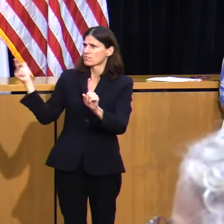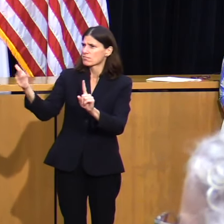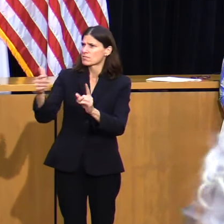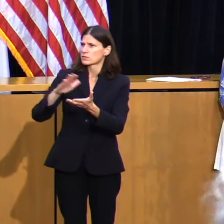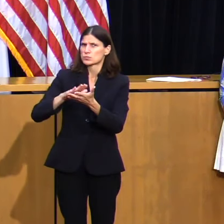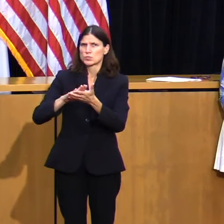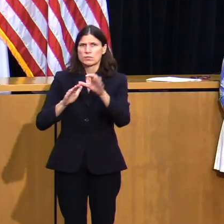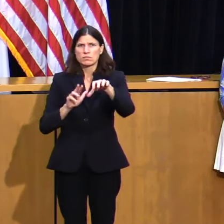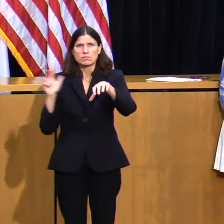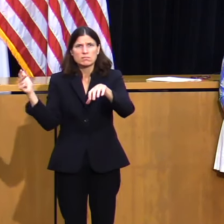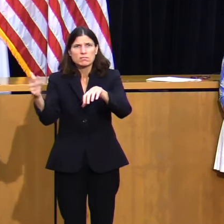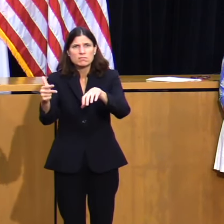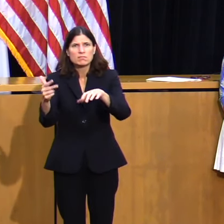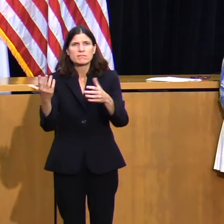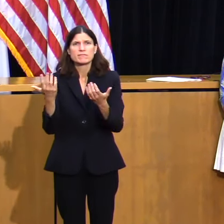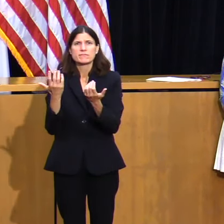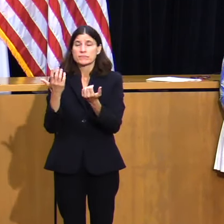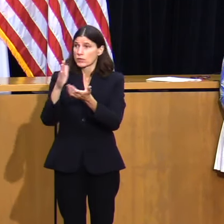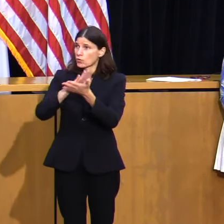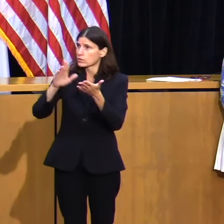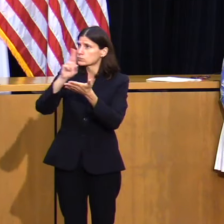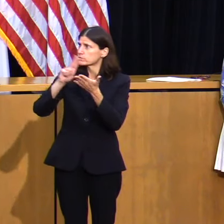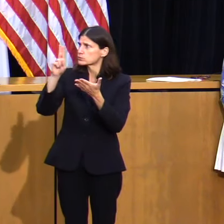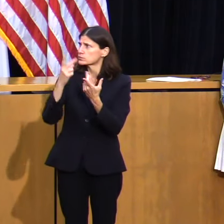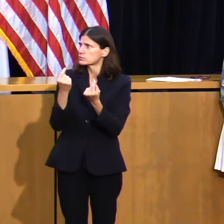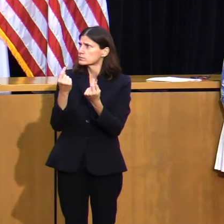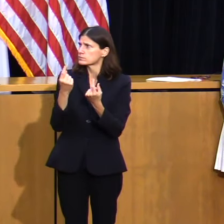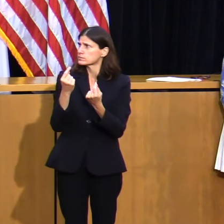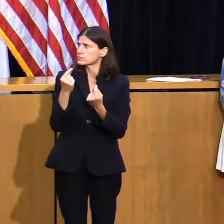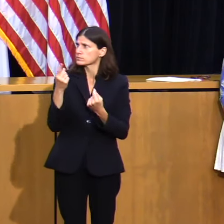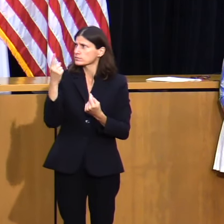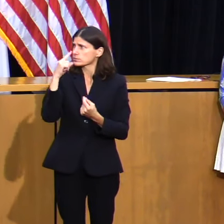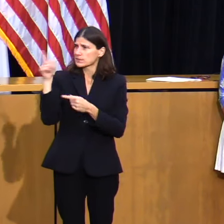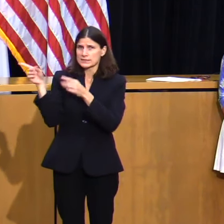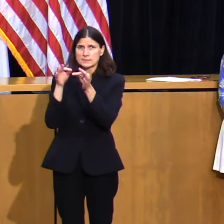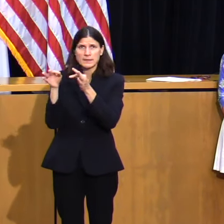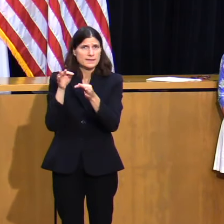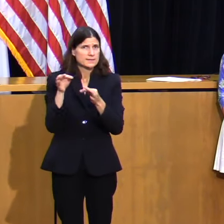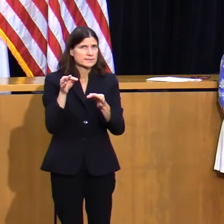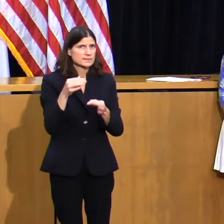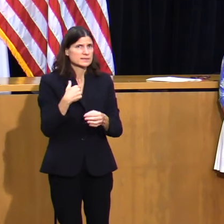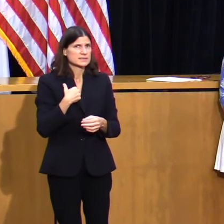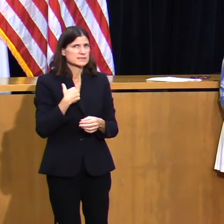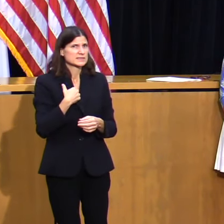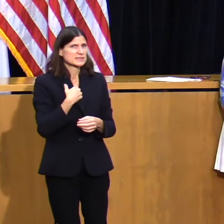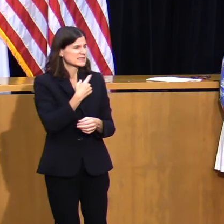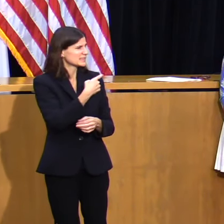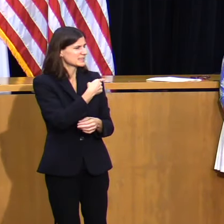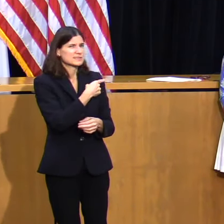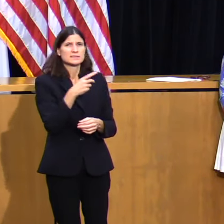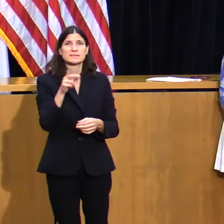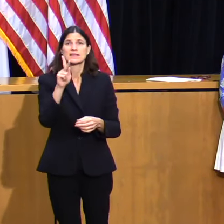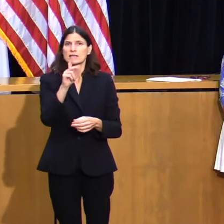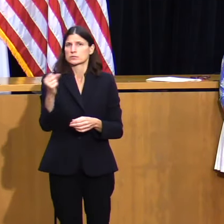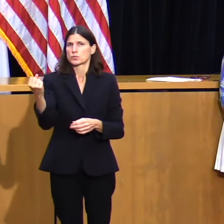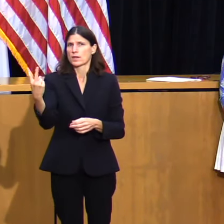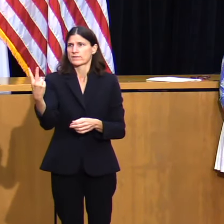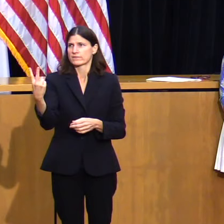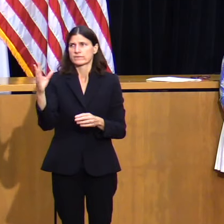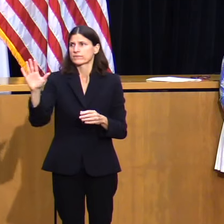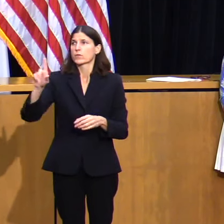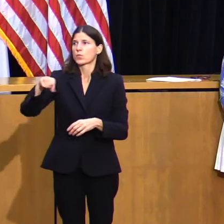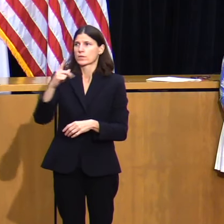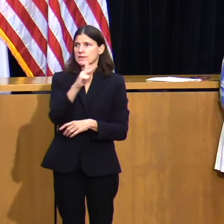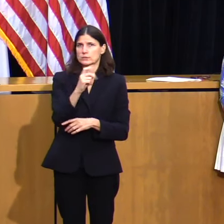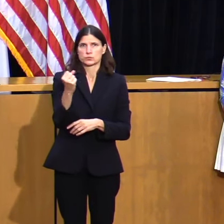colleges to be able to access as well? I think we're thinking mostly about K through 12 on this. The colleges, I think, have their own expectations about being able